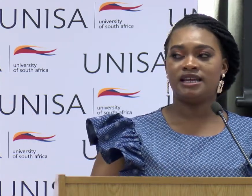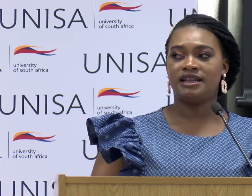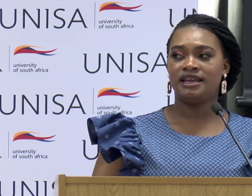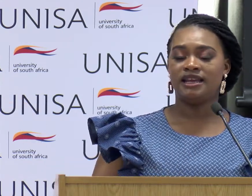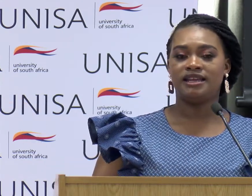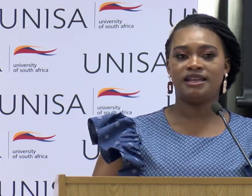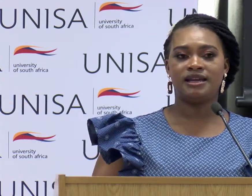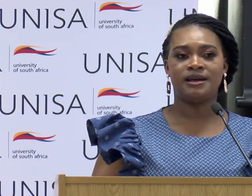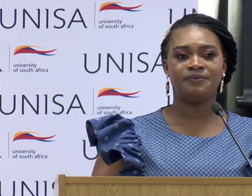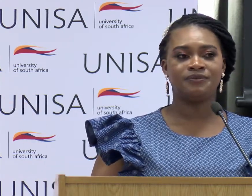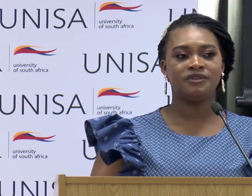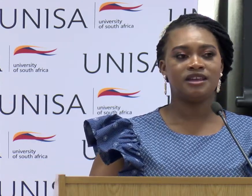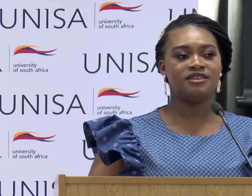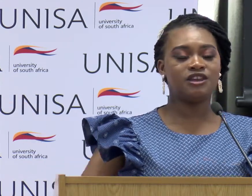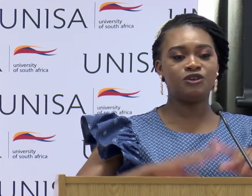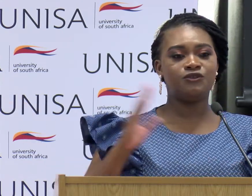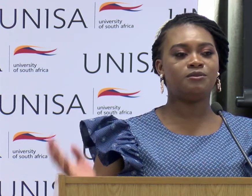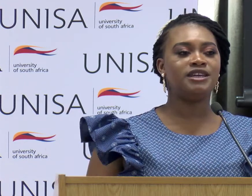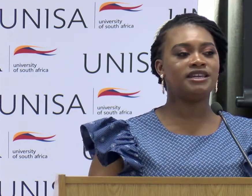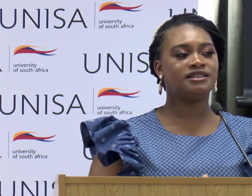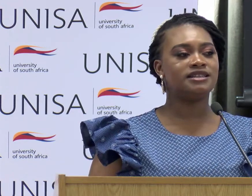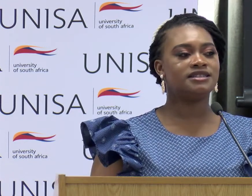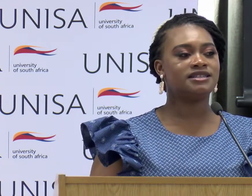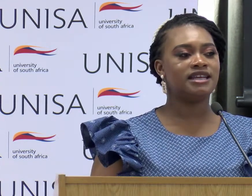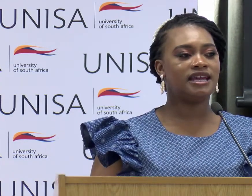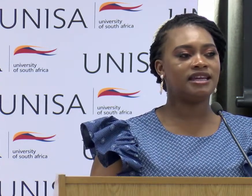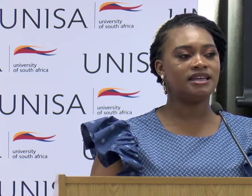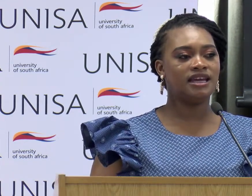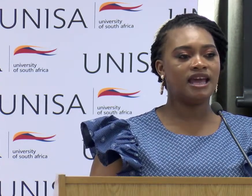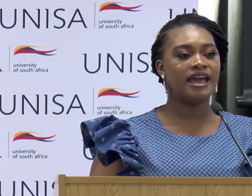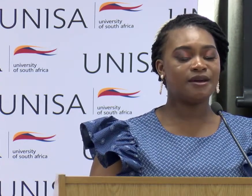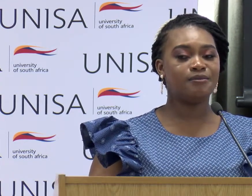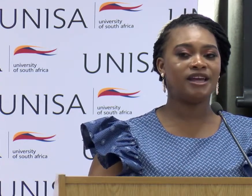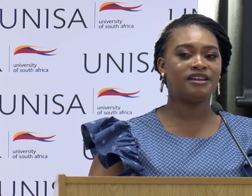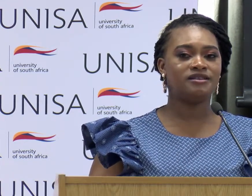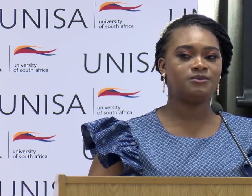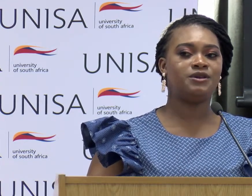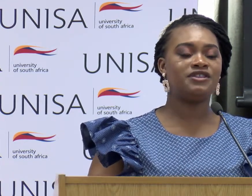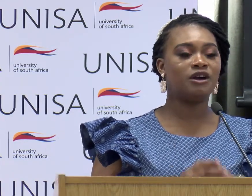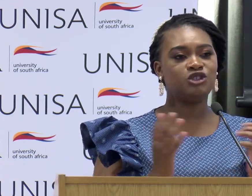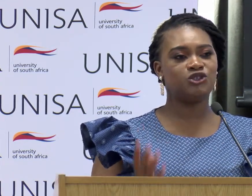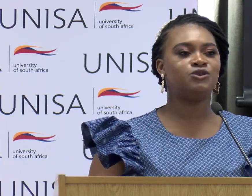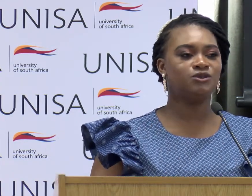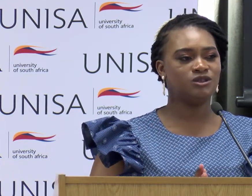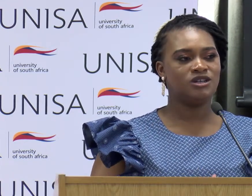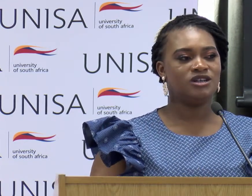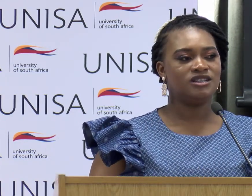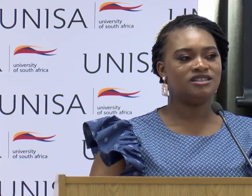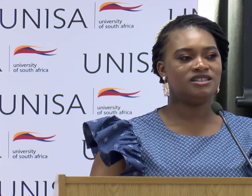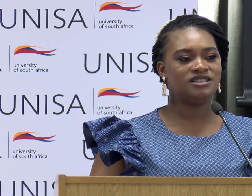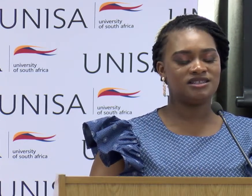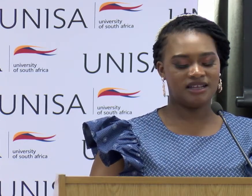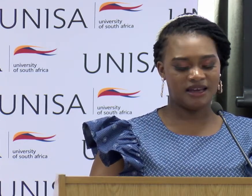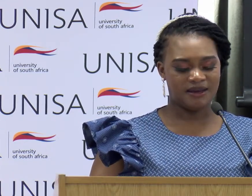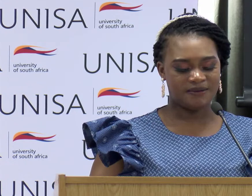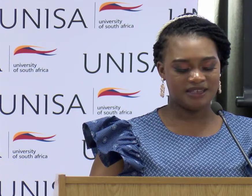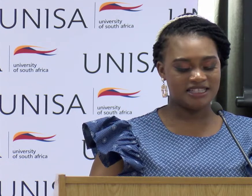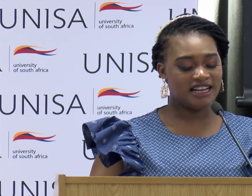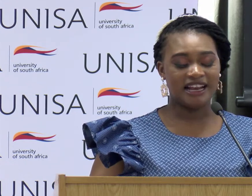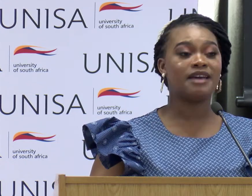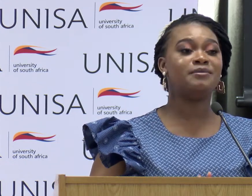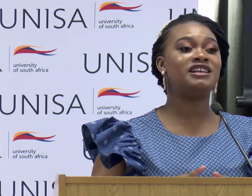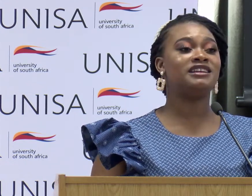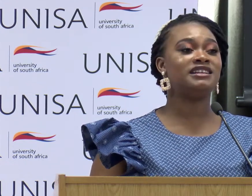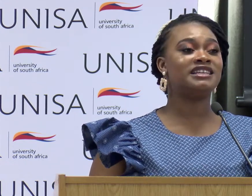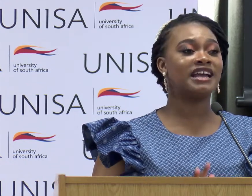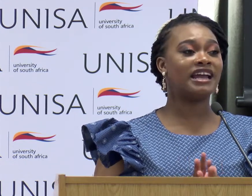eat, and then thank you for making this day happen. Without you, this that's